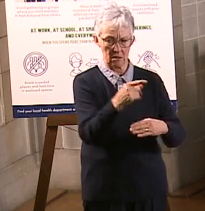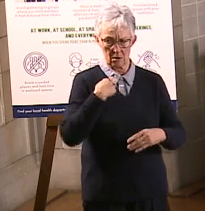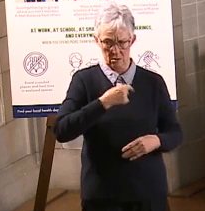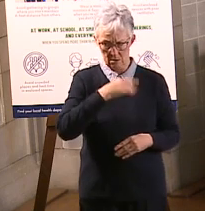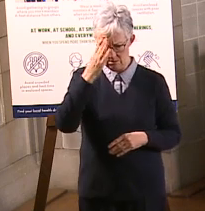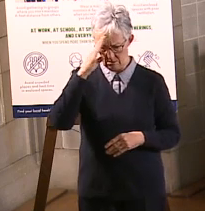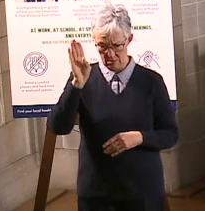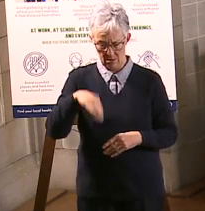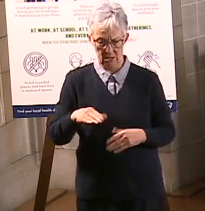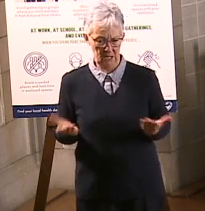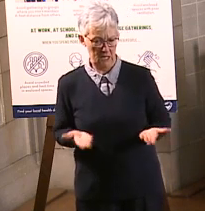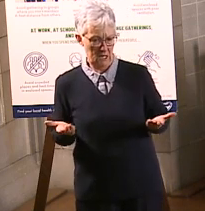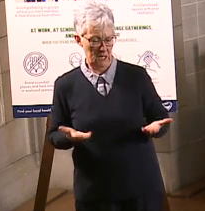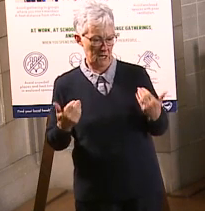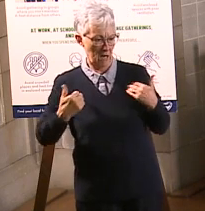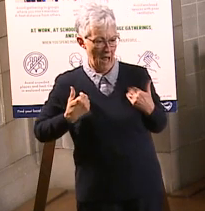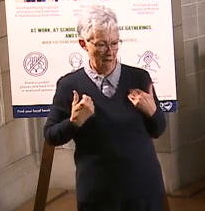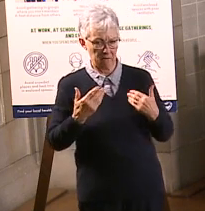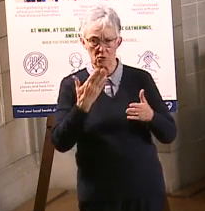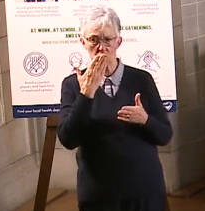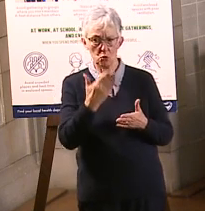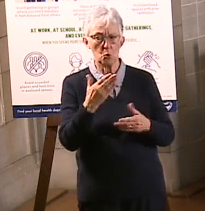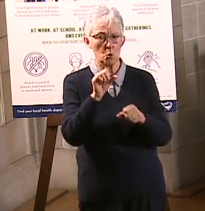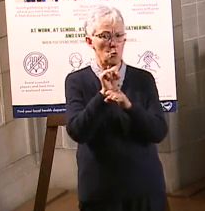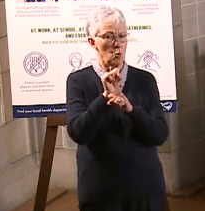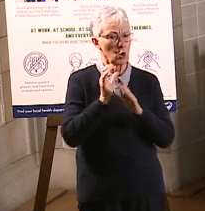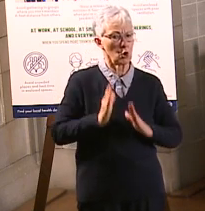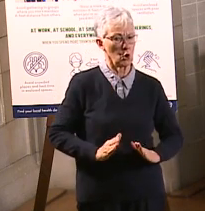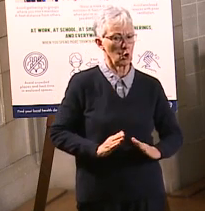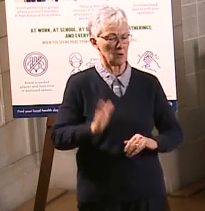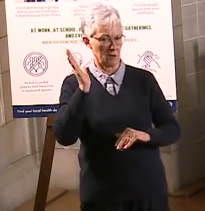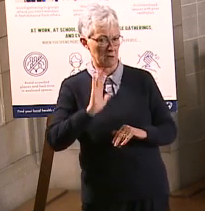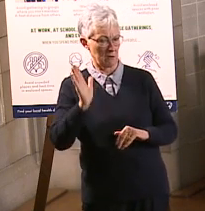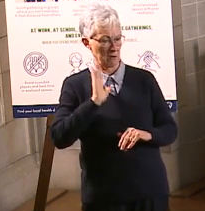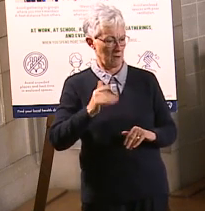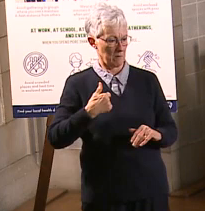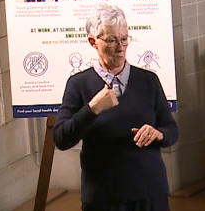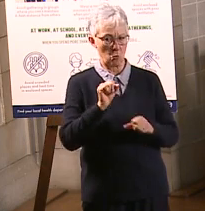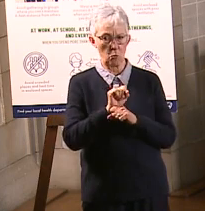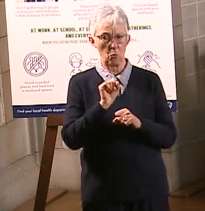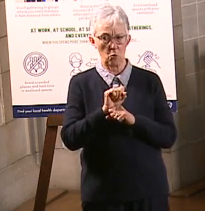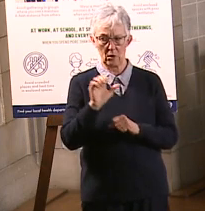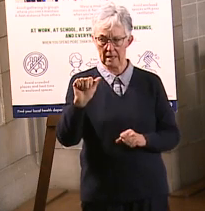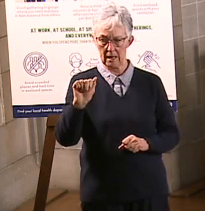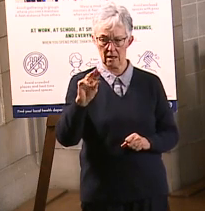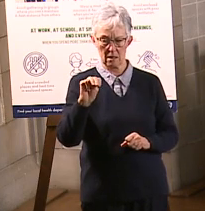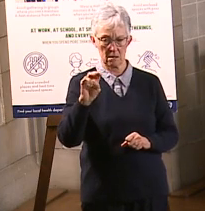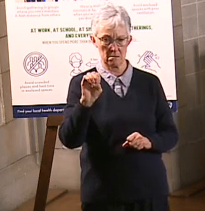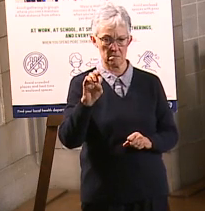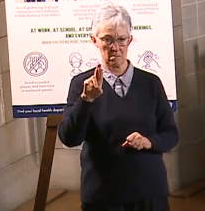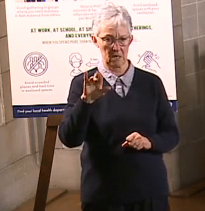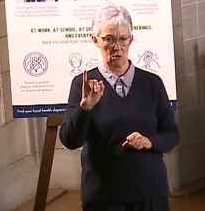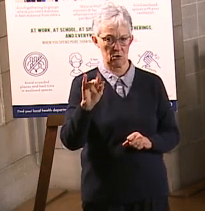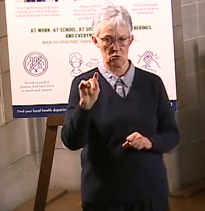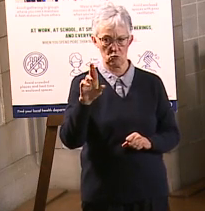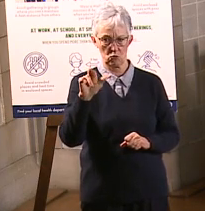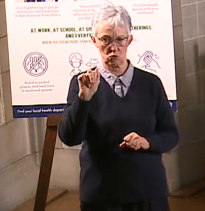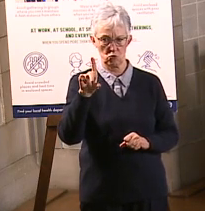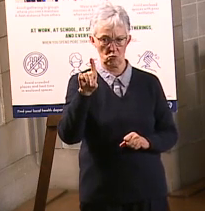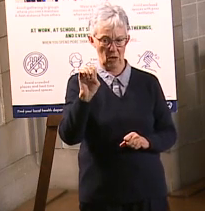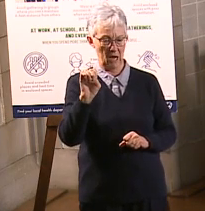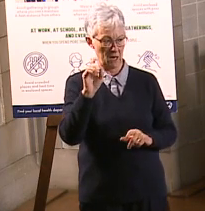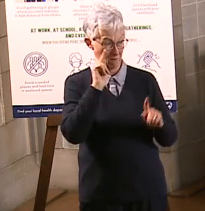know, when I was in Ameritrade, I will tell you that, as you know, Nebraskans are well educated. They got a great work ethic. They're